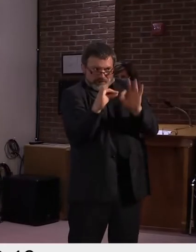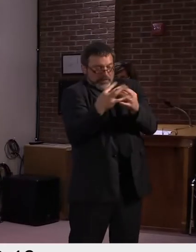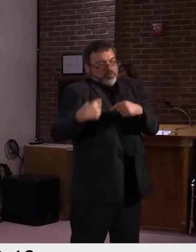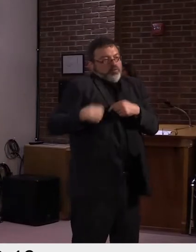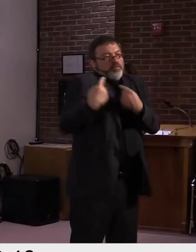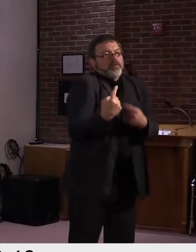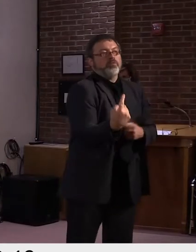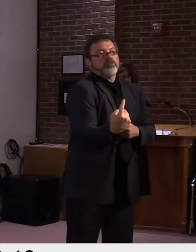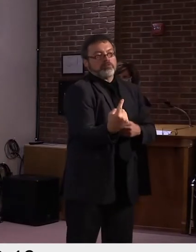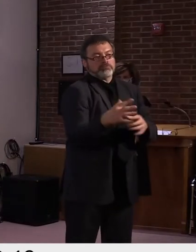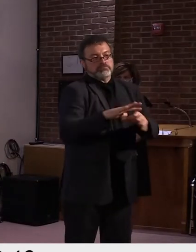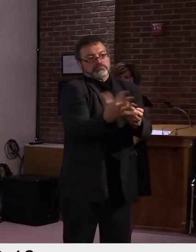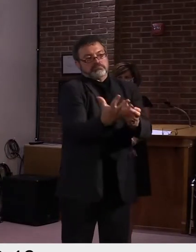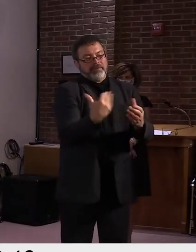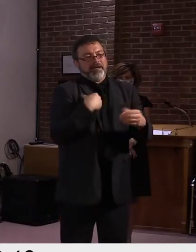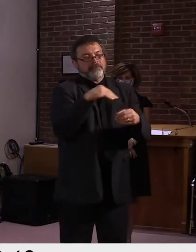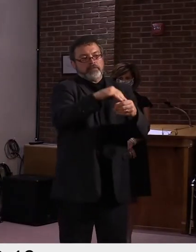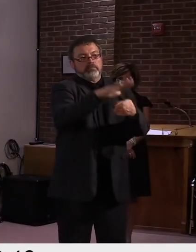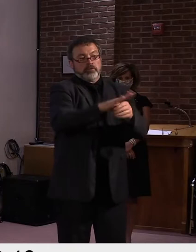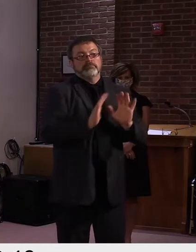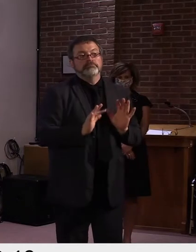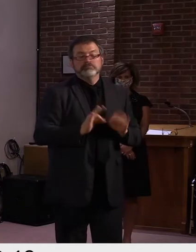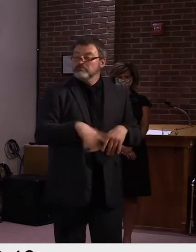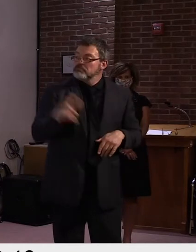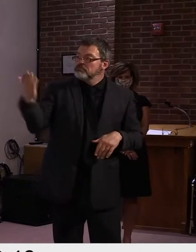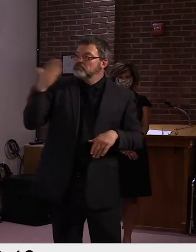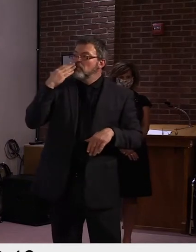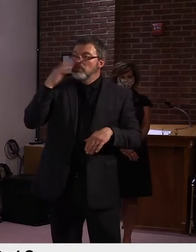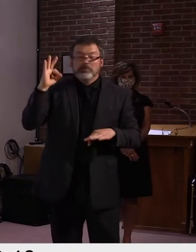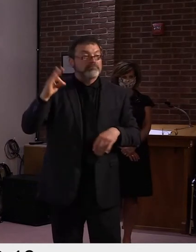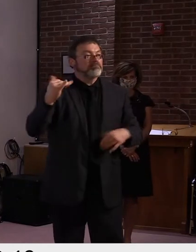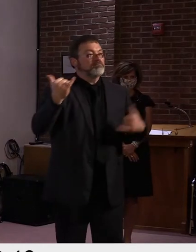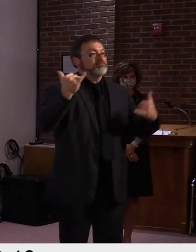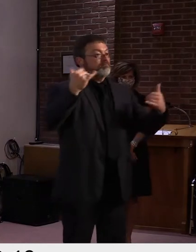Thank you, Dr. Levine. And with that, we'll open it up to questions.